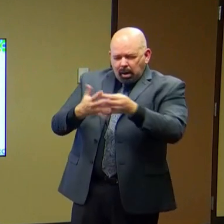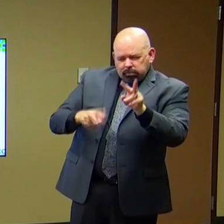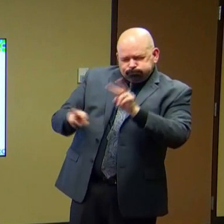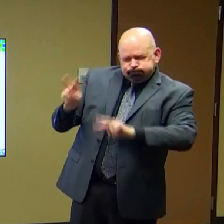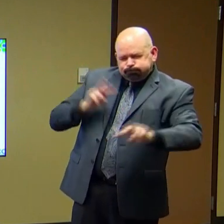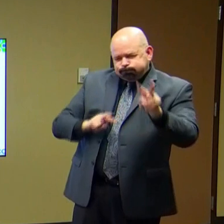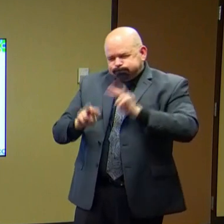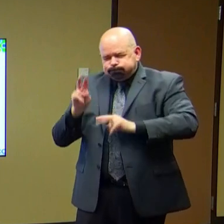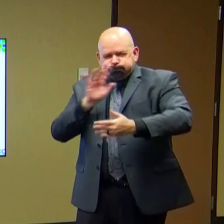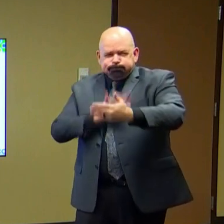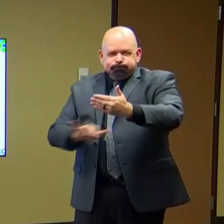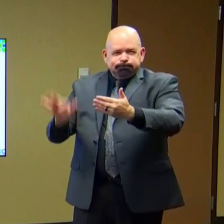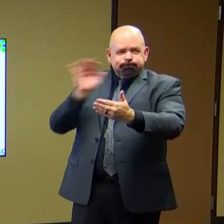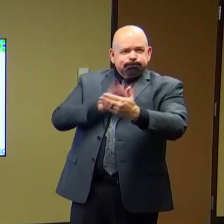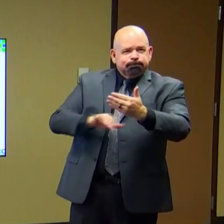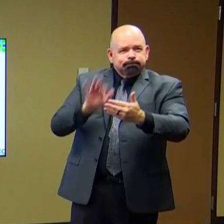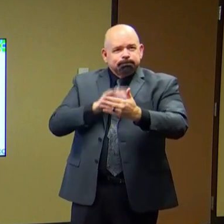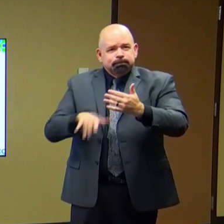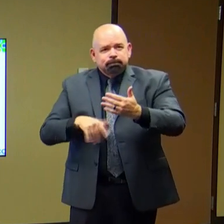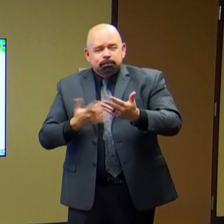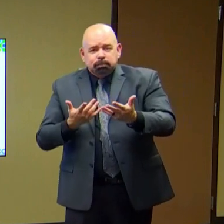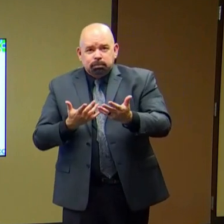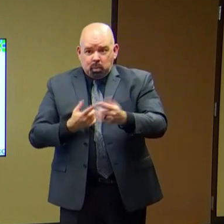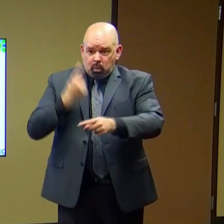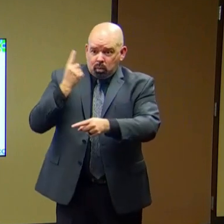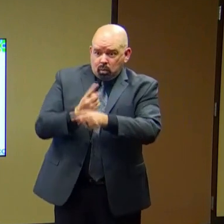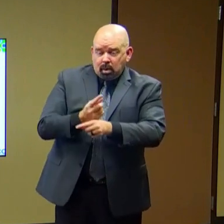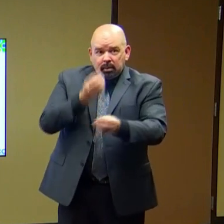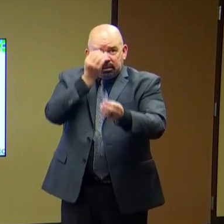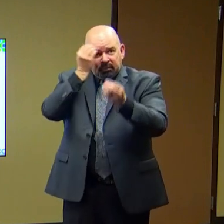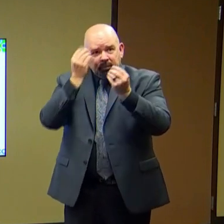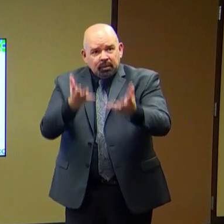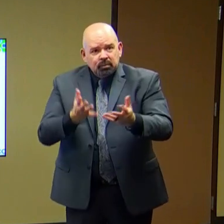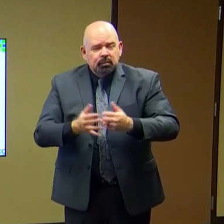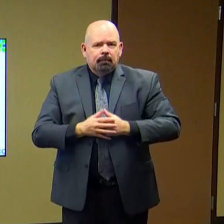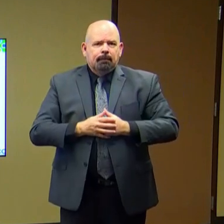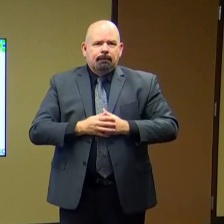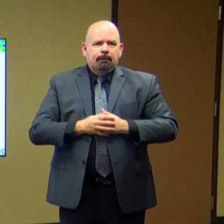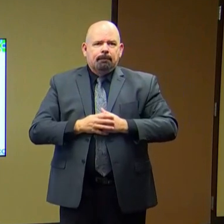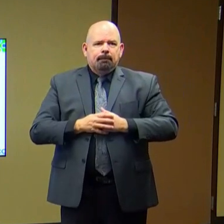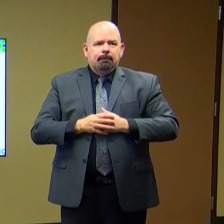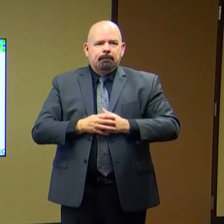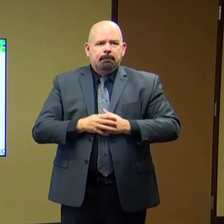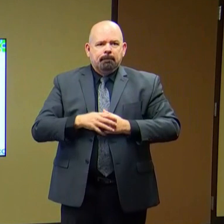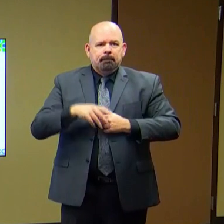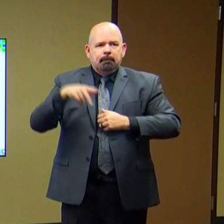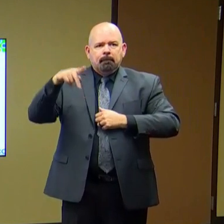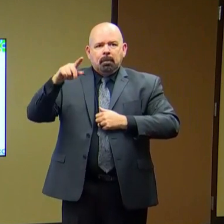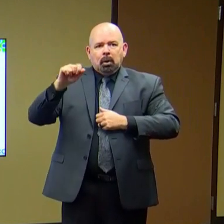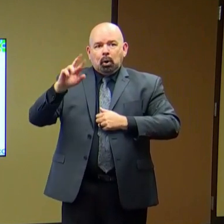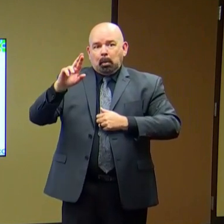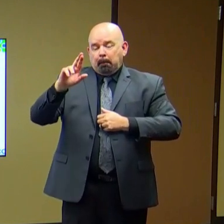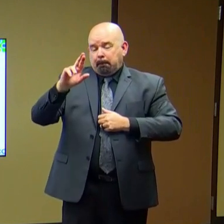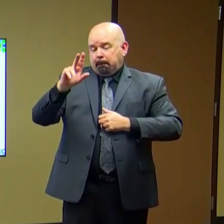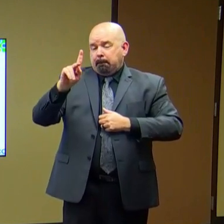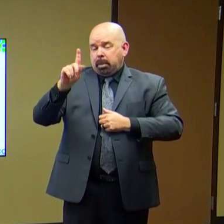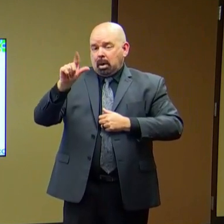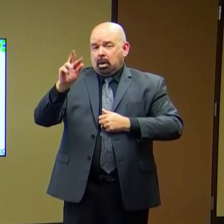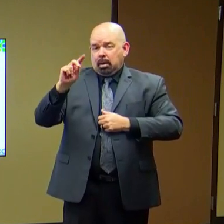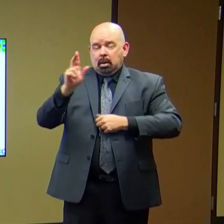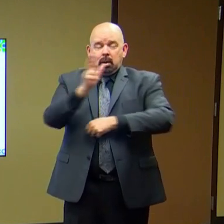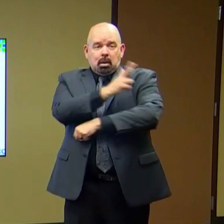what we're projecting is the actual truth. This is specifically Parkland Hospital. Again, the lab